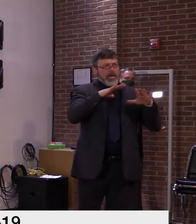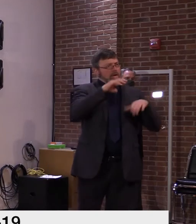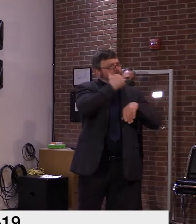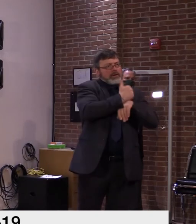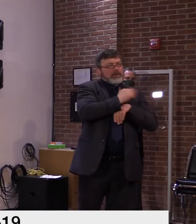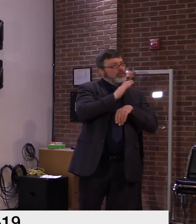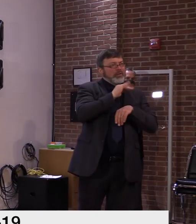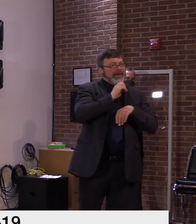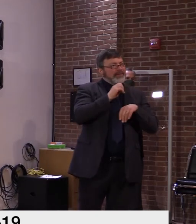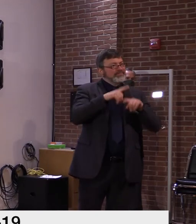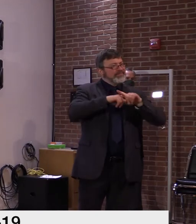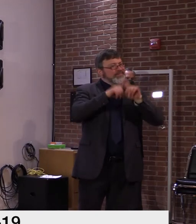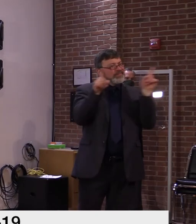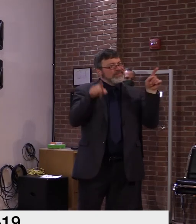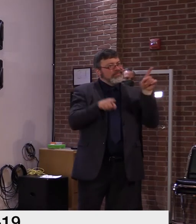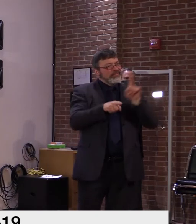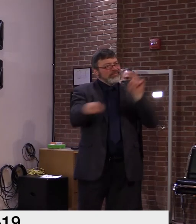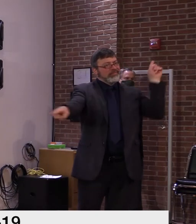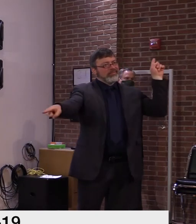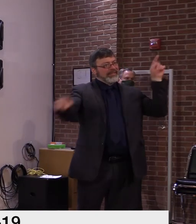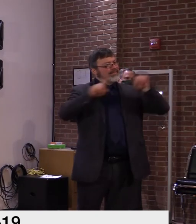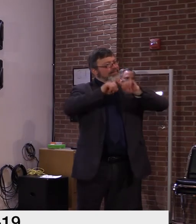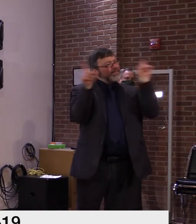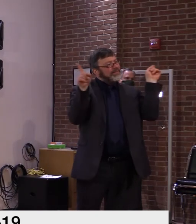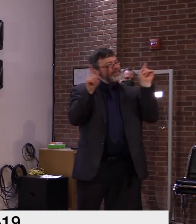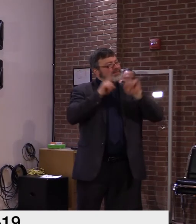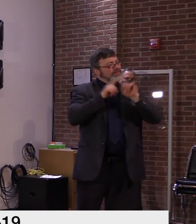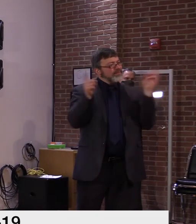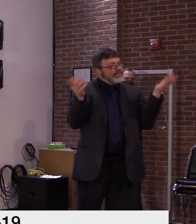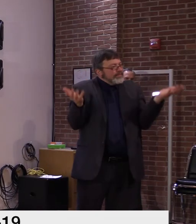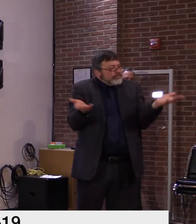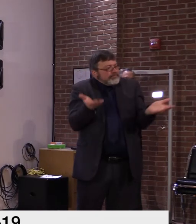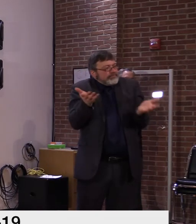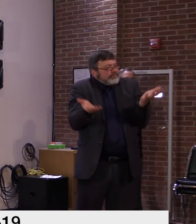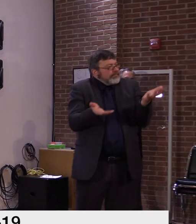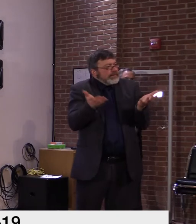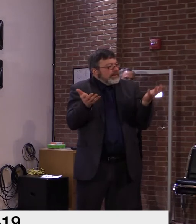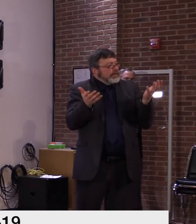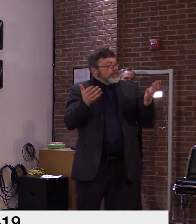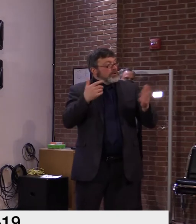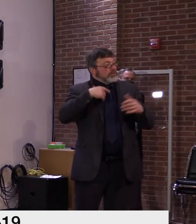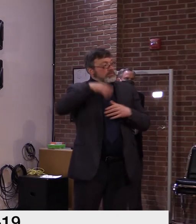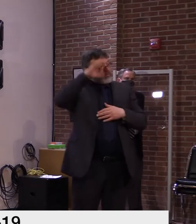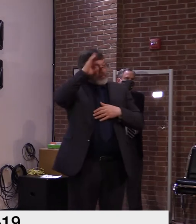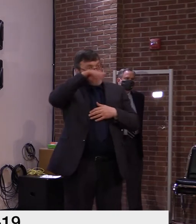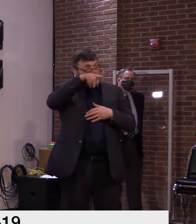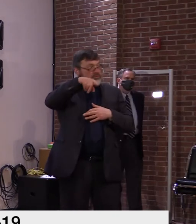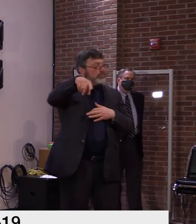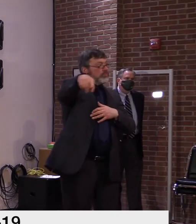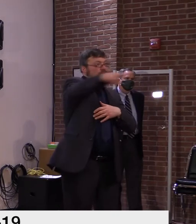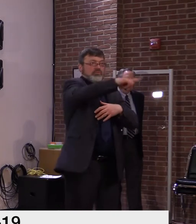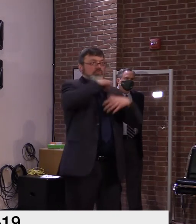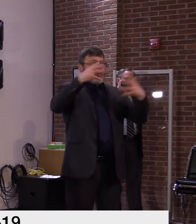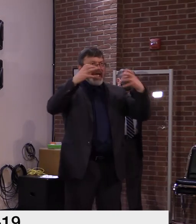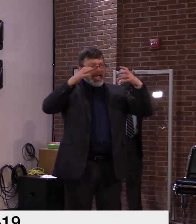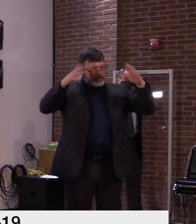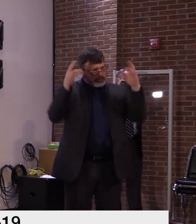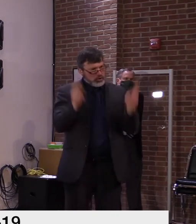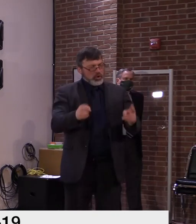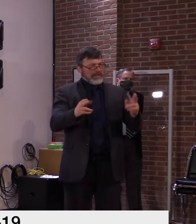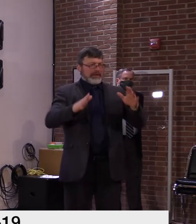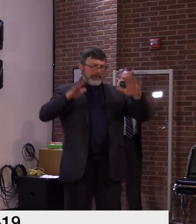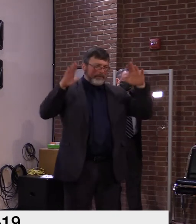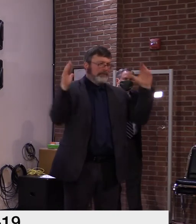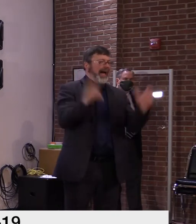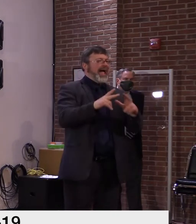in a race to get back to normalcy, not adhering to the guidelines isn't going to get us there any quicker. In fact,